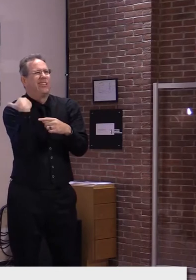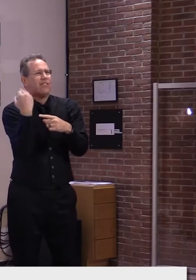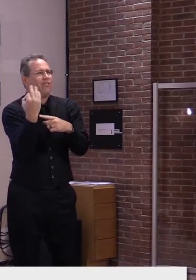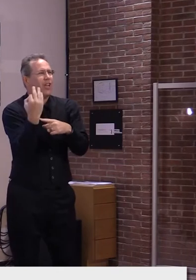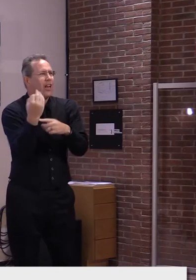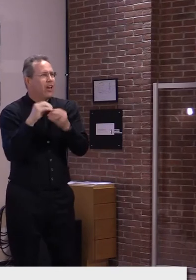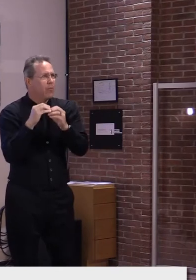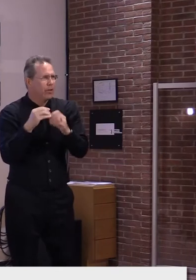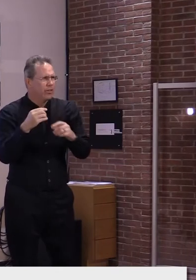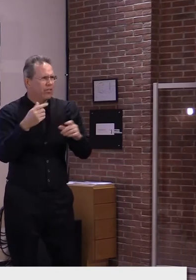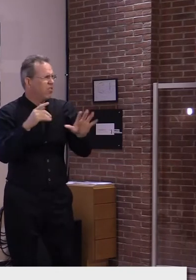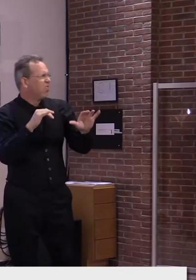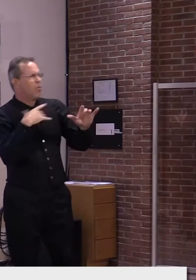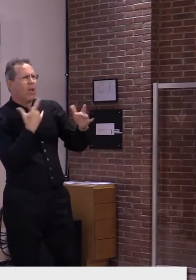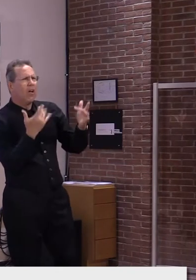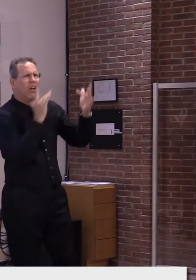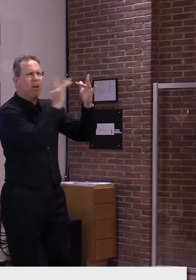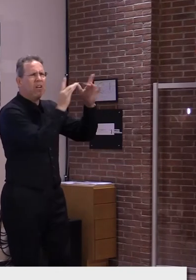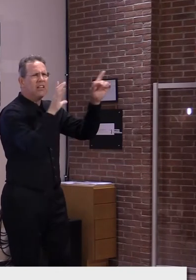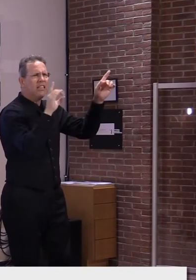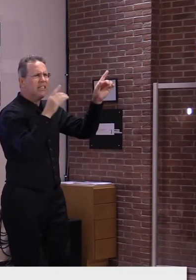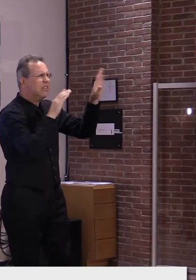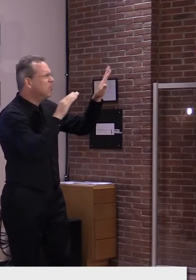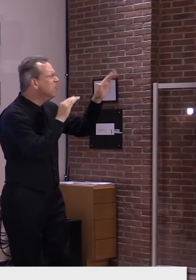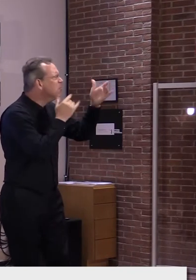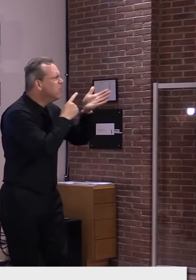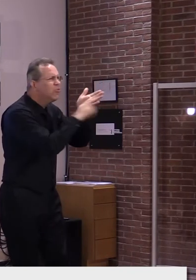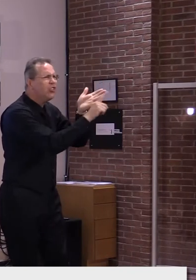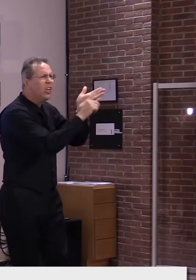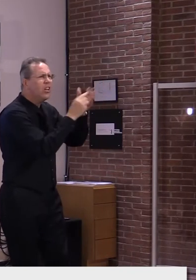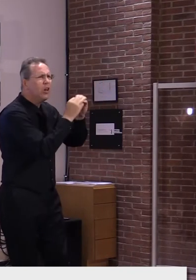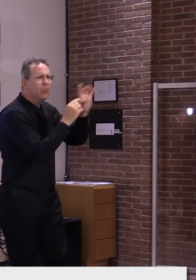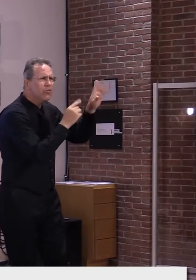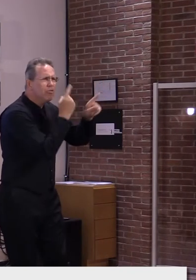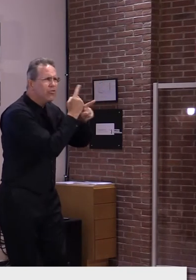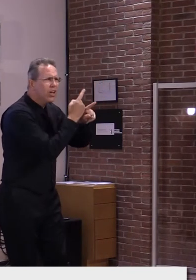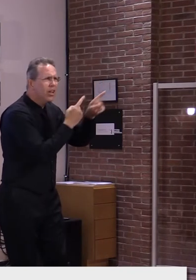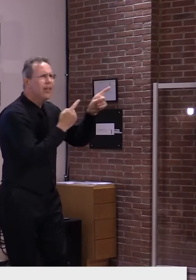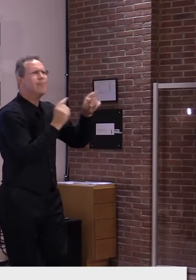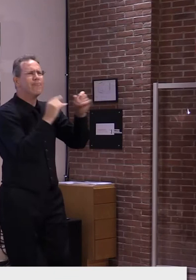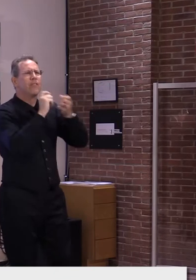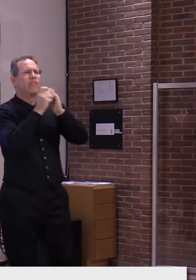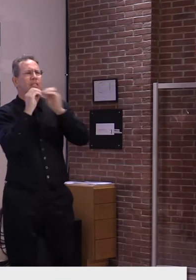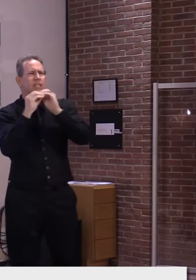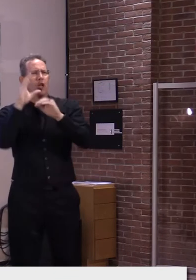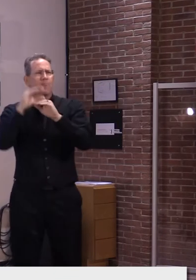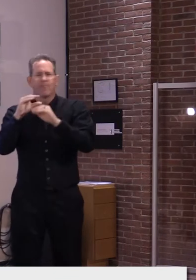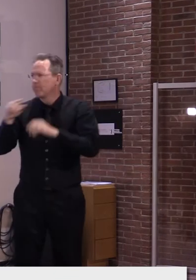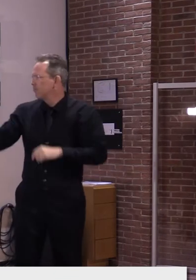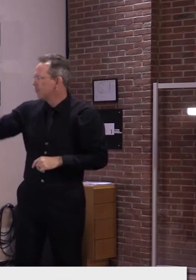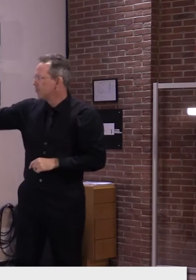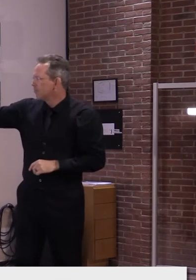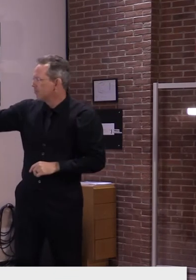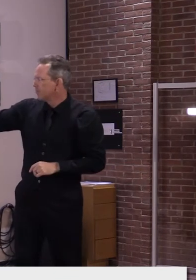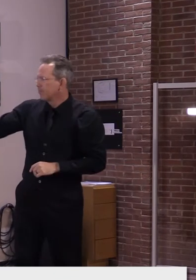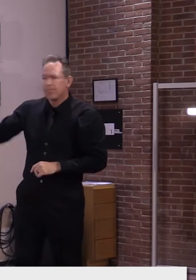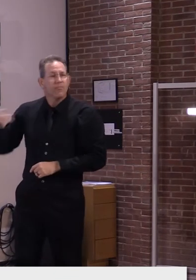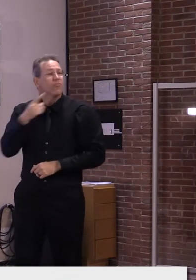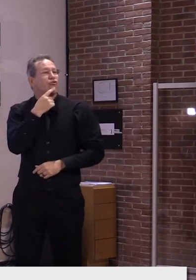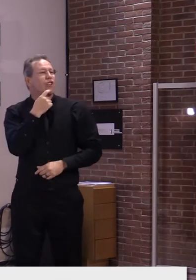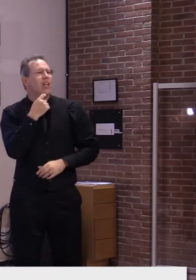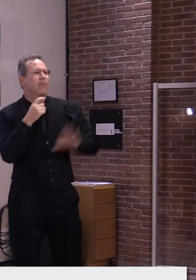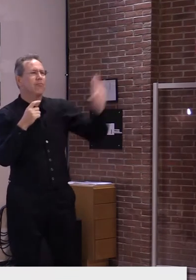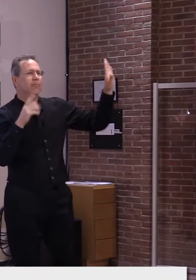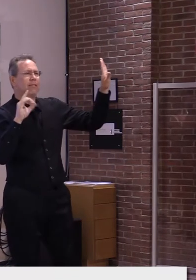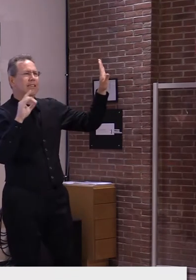to the CDC on that next Monday. We were able to determine that a few data sources were being counted both by